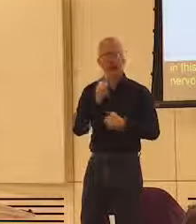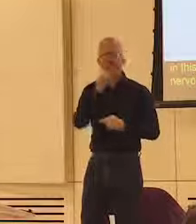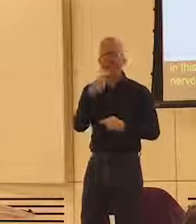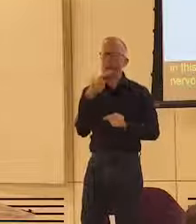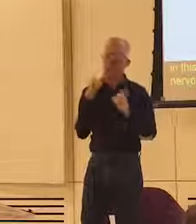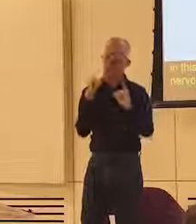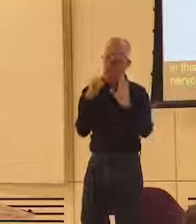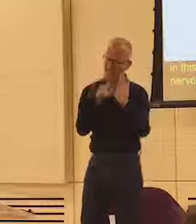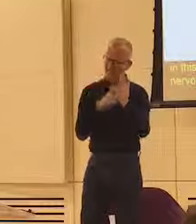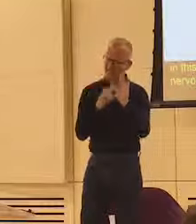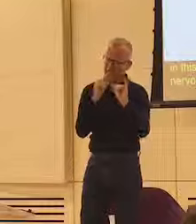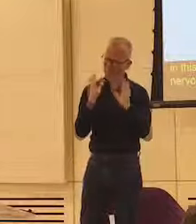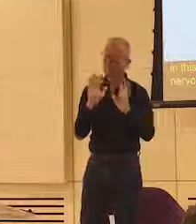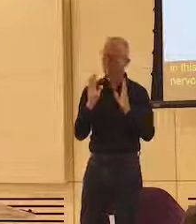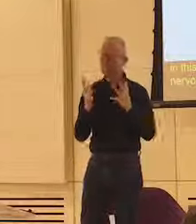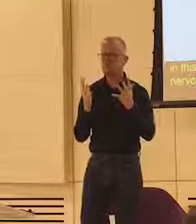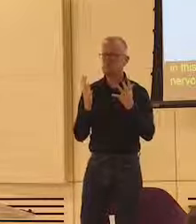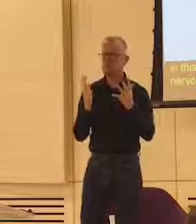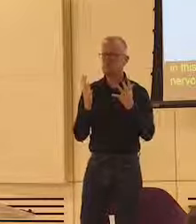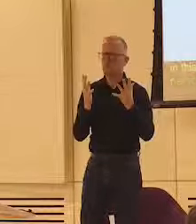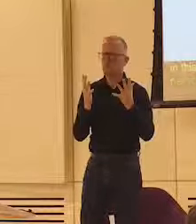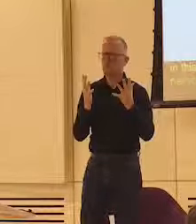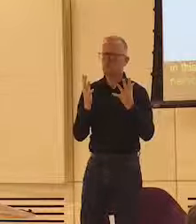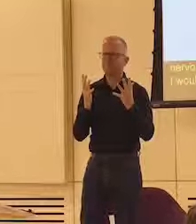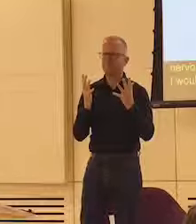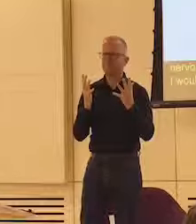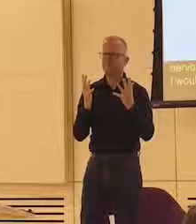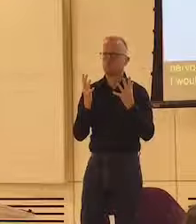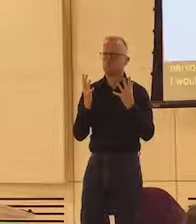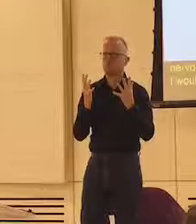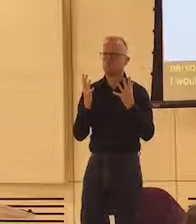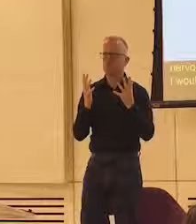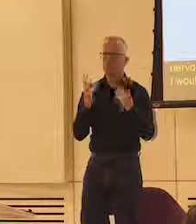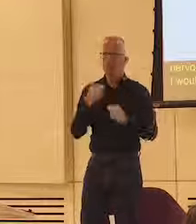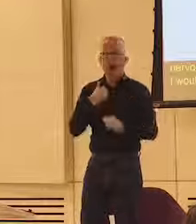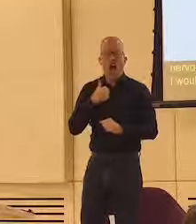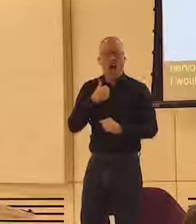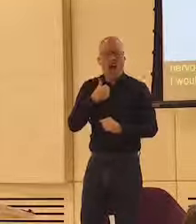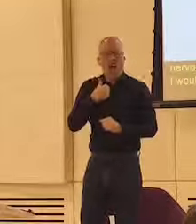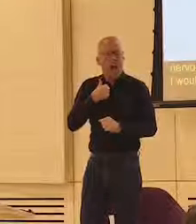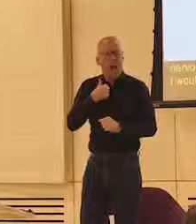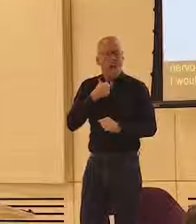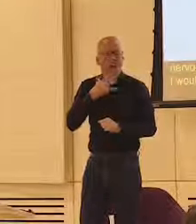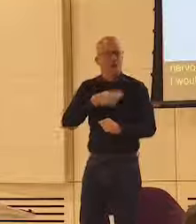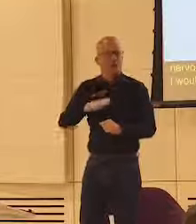I would say that 2018 is perhaps not exactly a bad year,